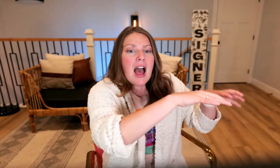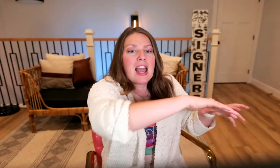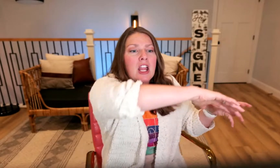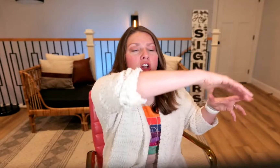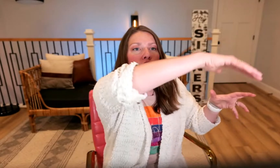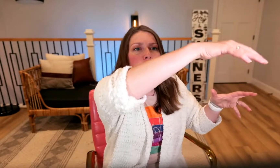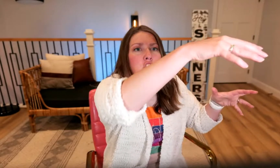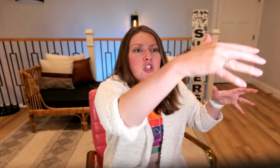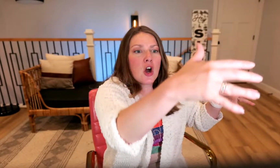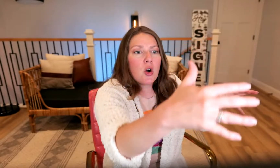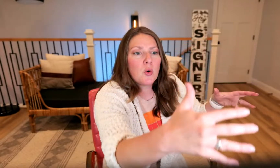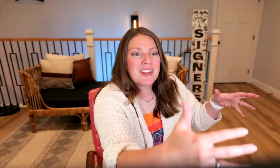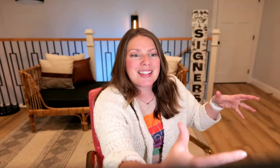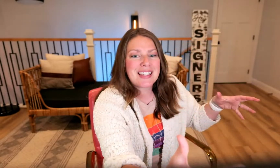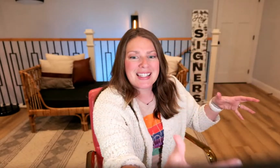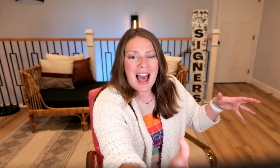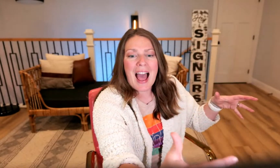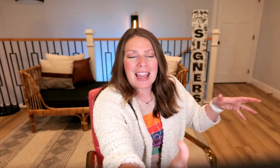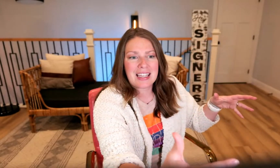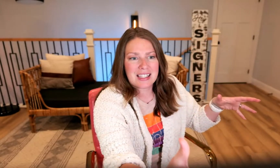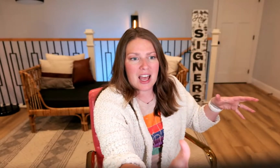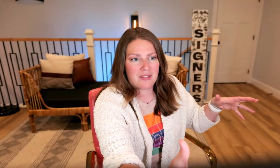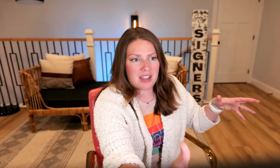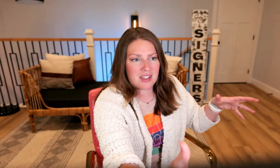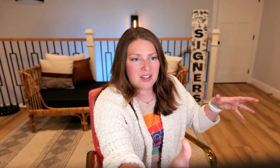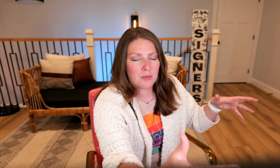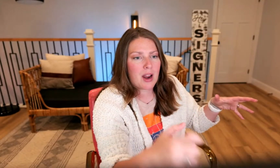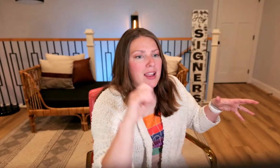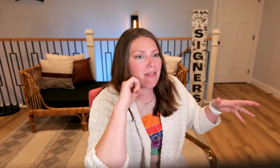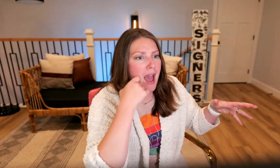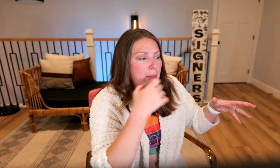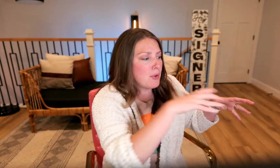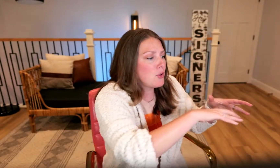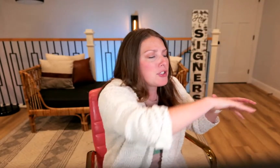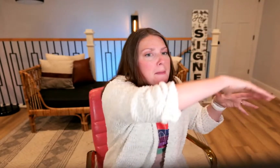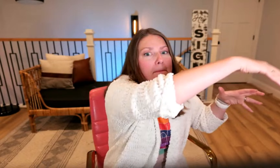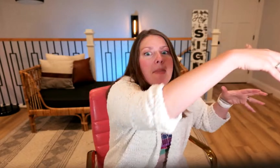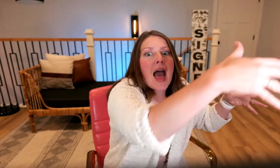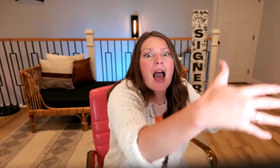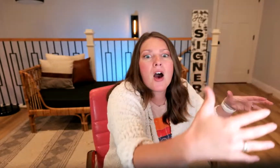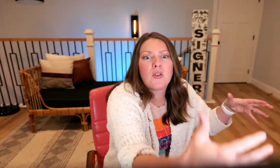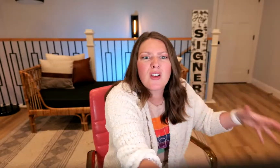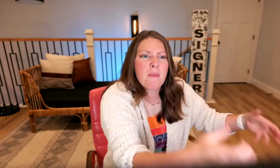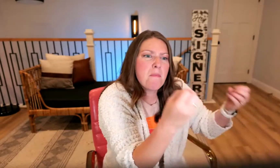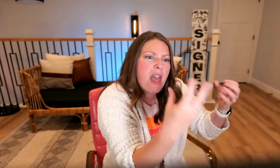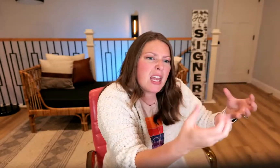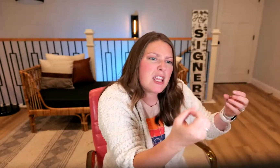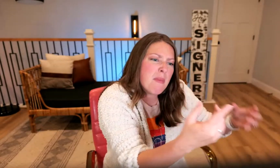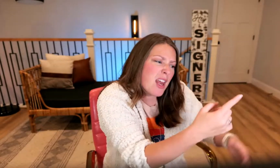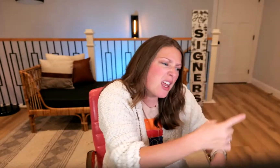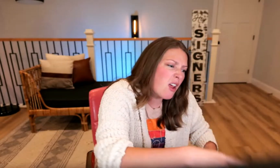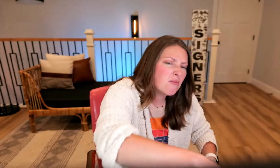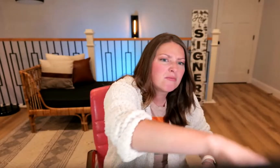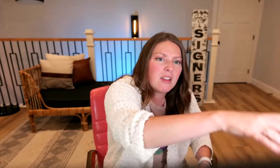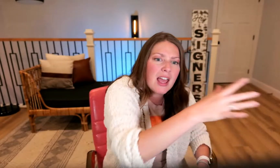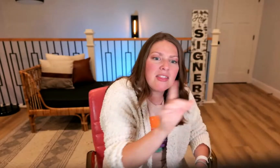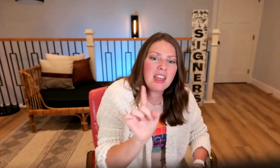I showed the size of it, right? The apples, the mound of the many, many. And